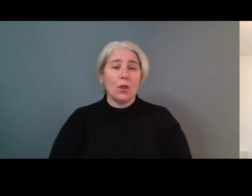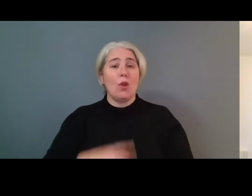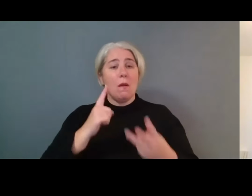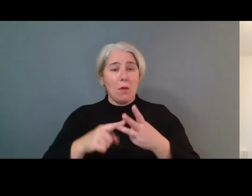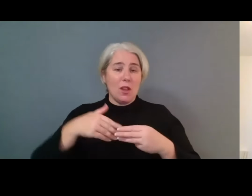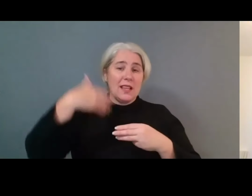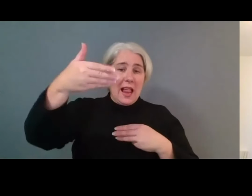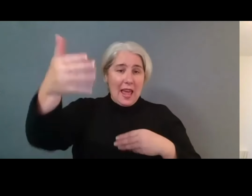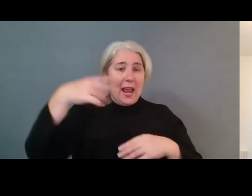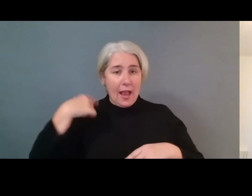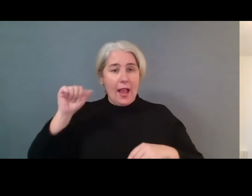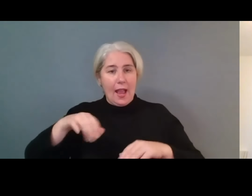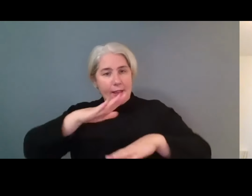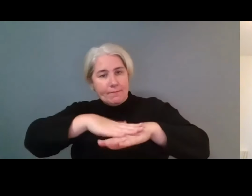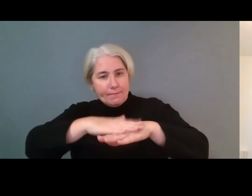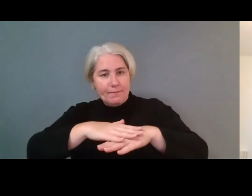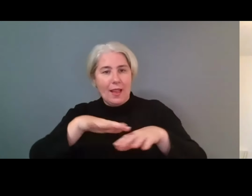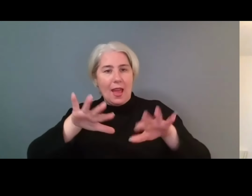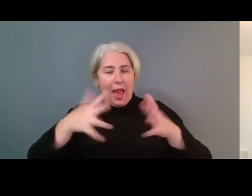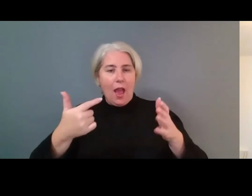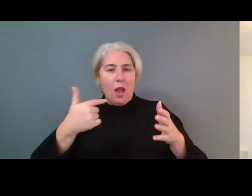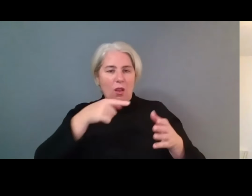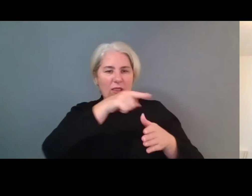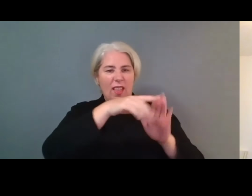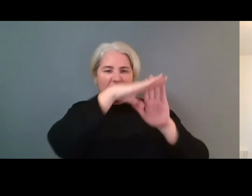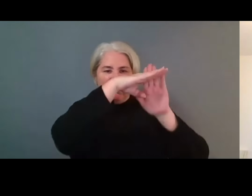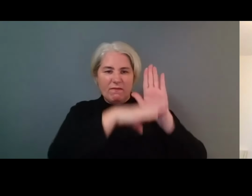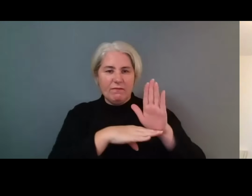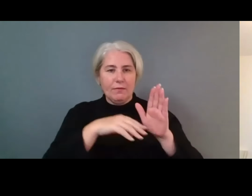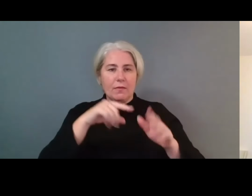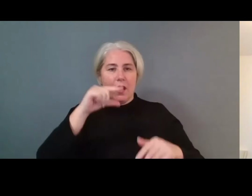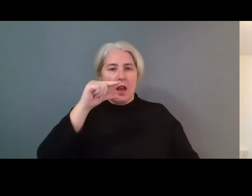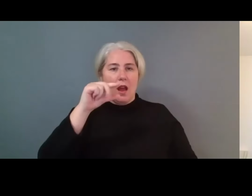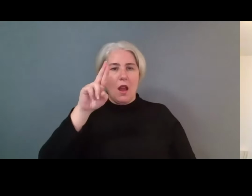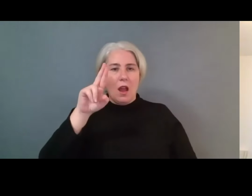guidelines that will be prepared by the committee. So there are a lot of